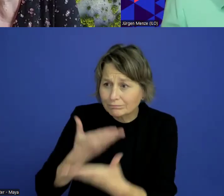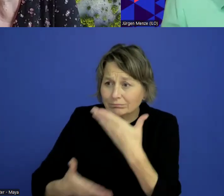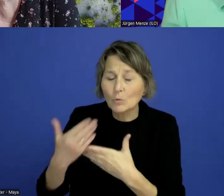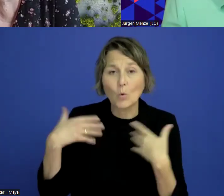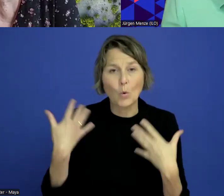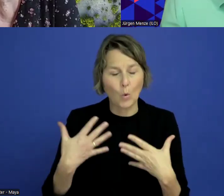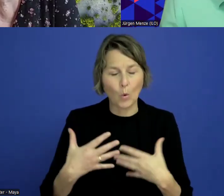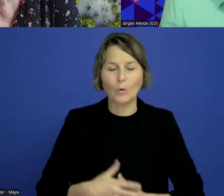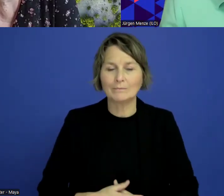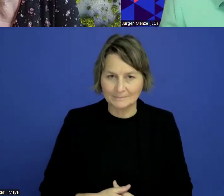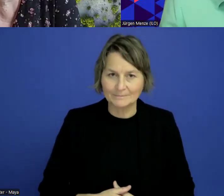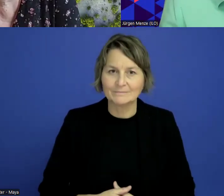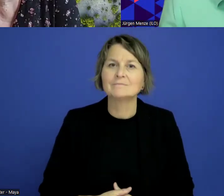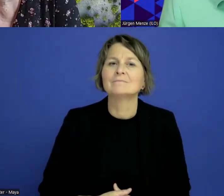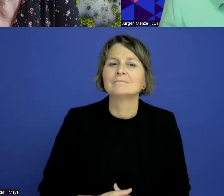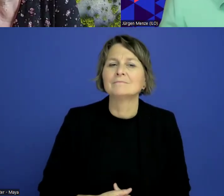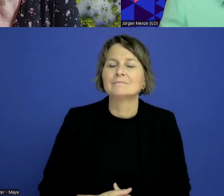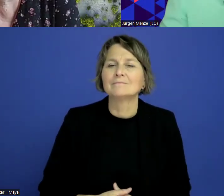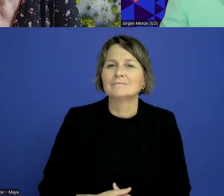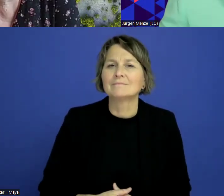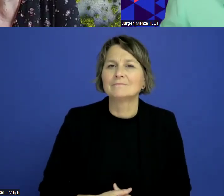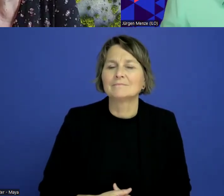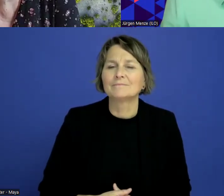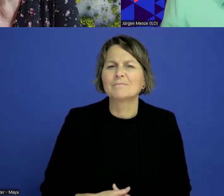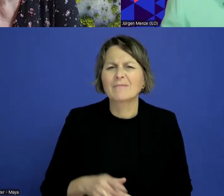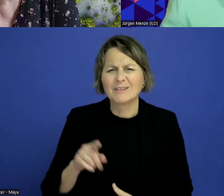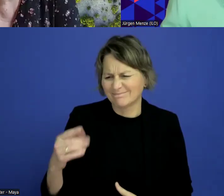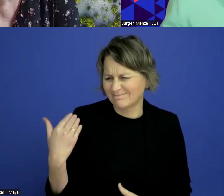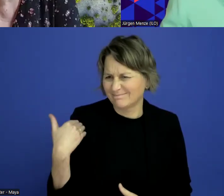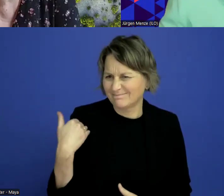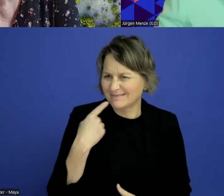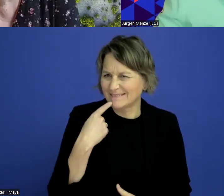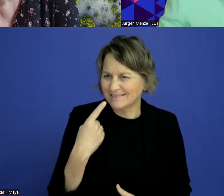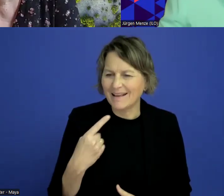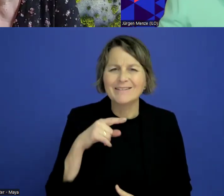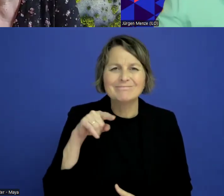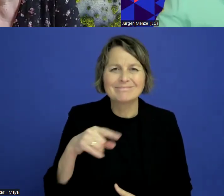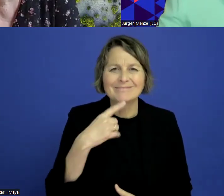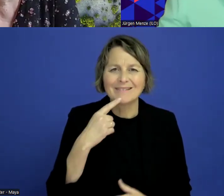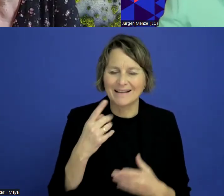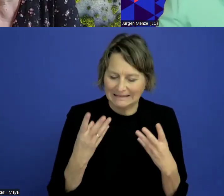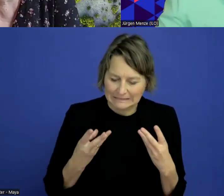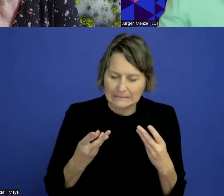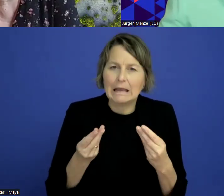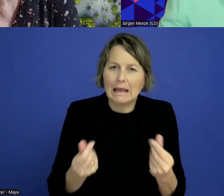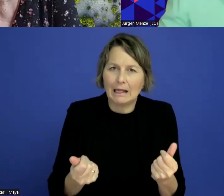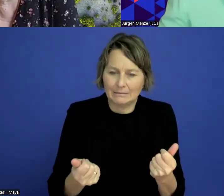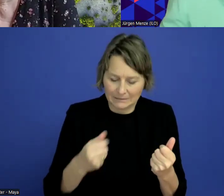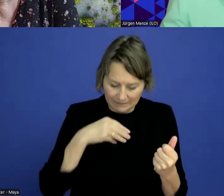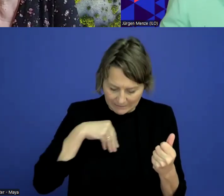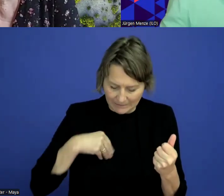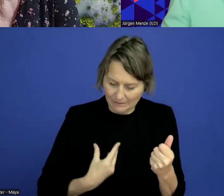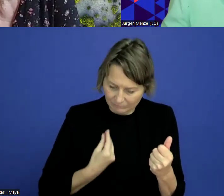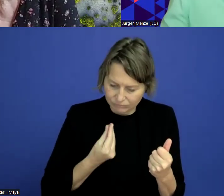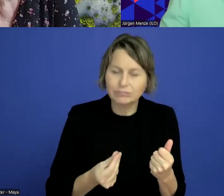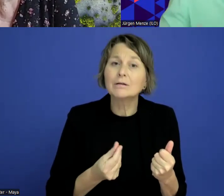on to Sylviane. Look, I think what you said about skills and keeping people engaged, productive,